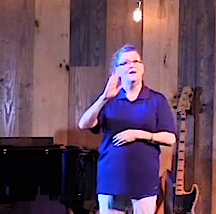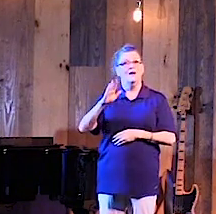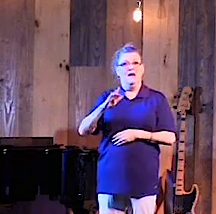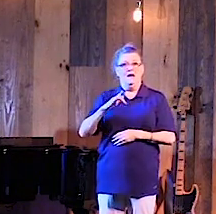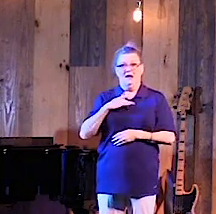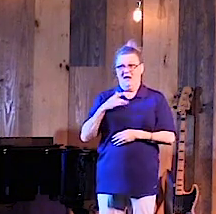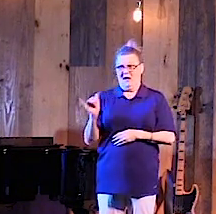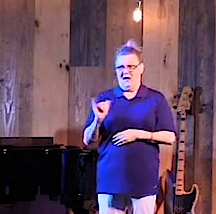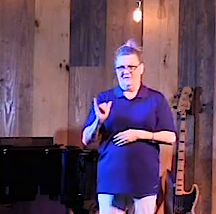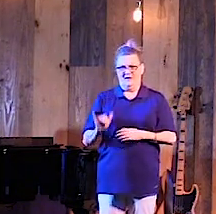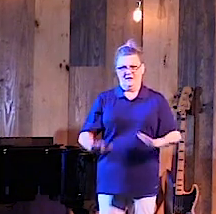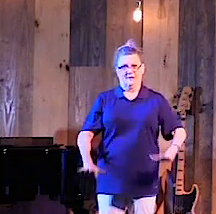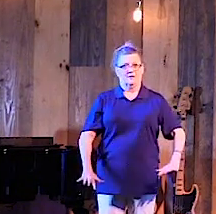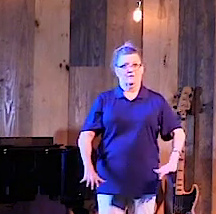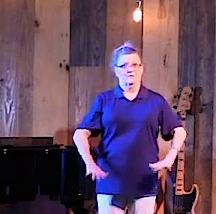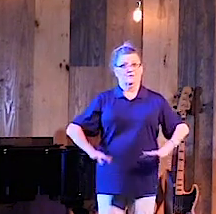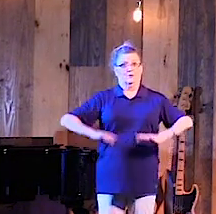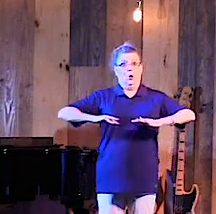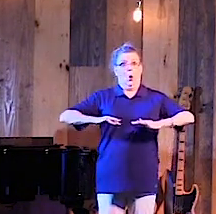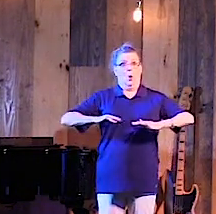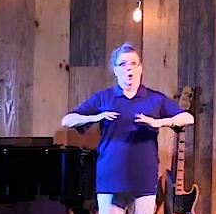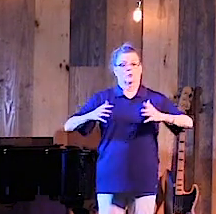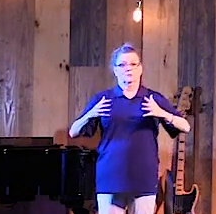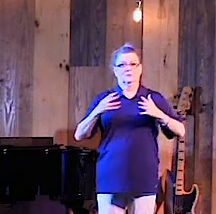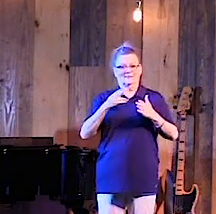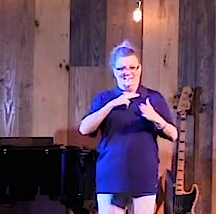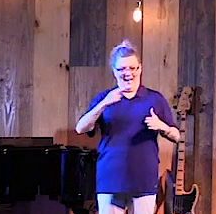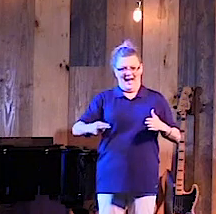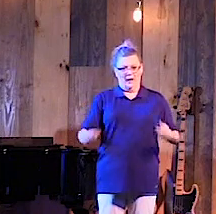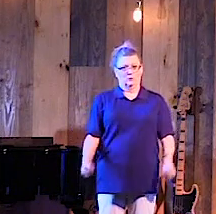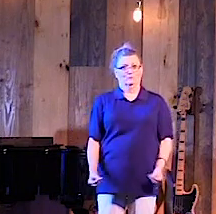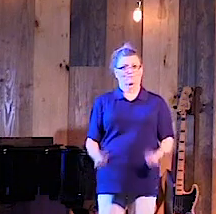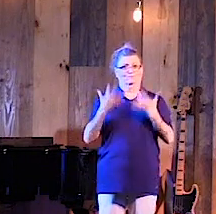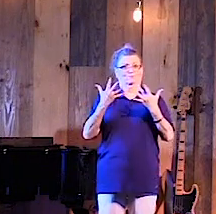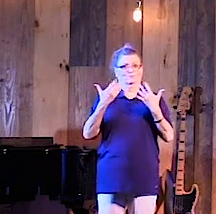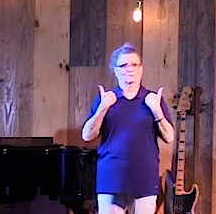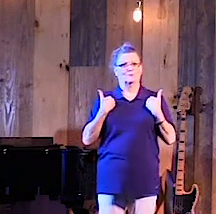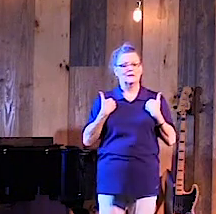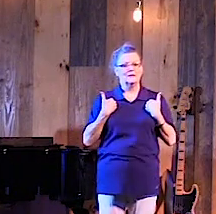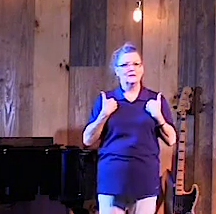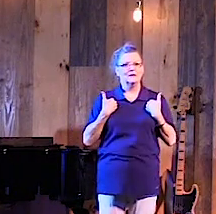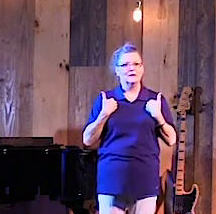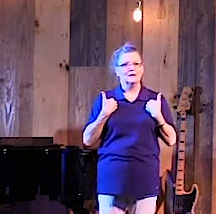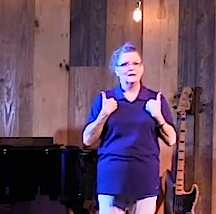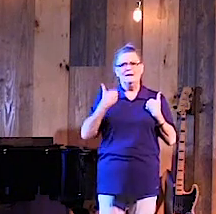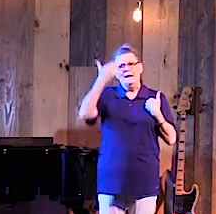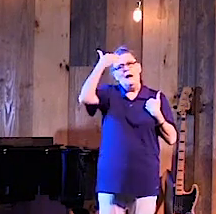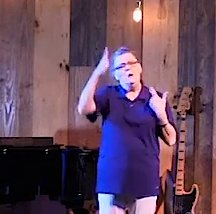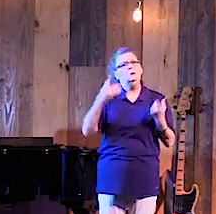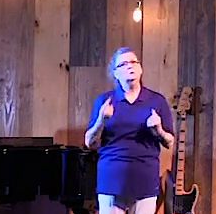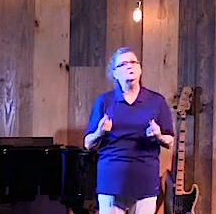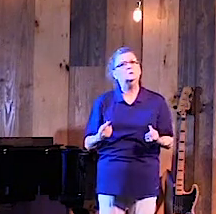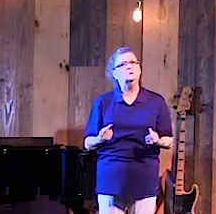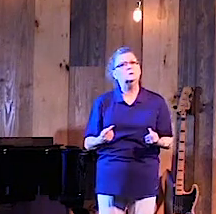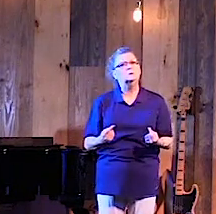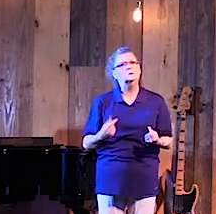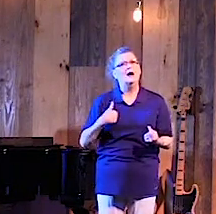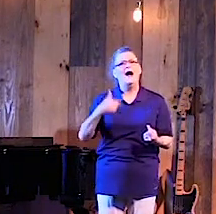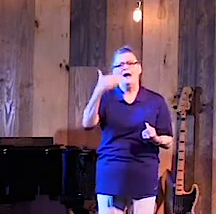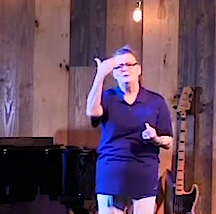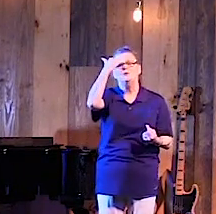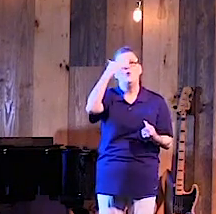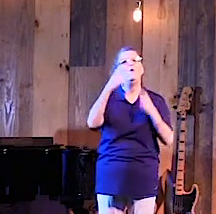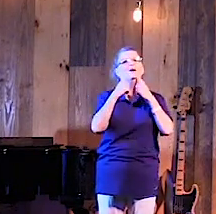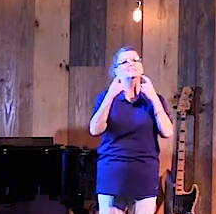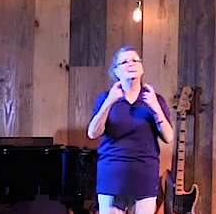that it was going to open up and hell was going to consume me. I was so scared. I did not know what to do. I knew that I had